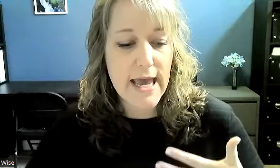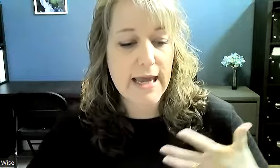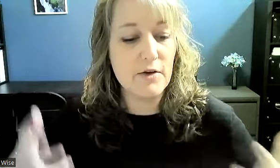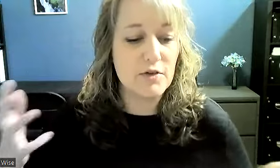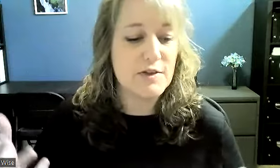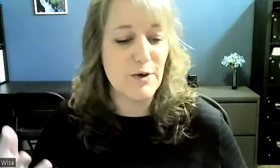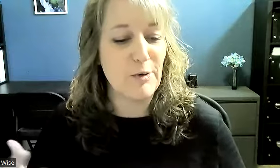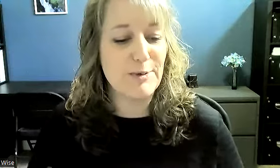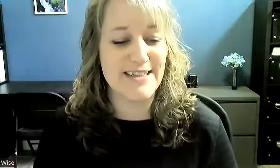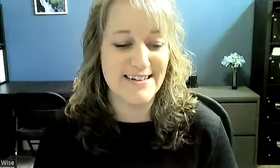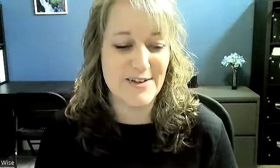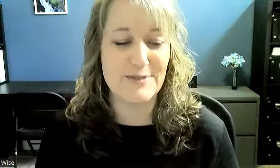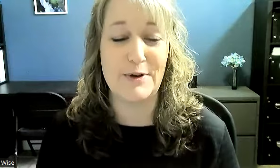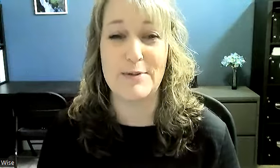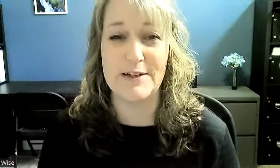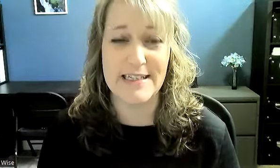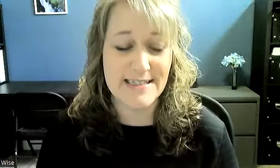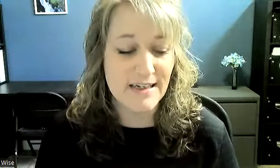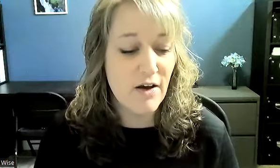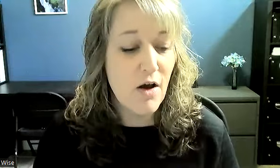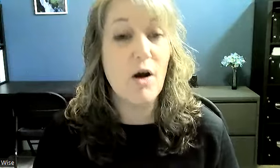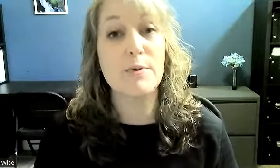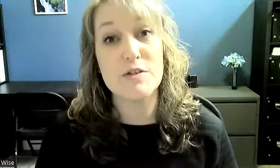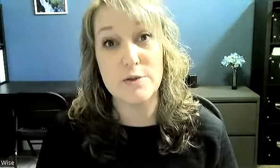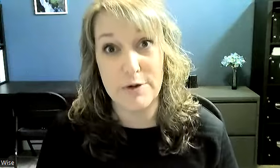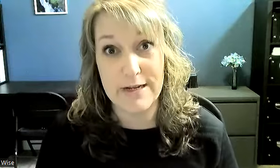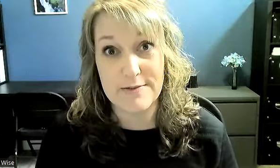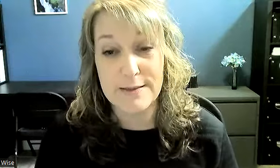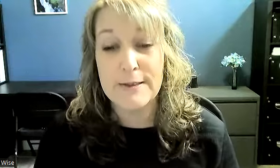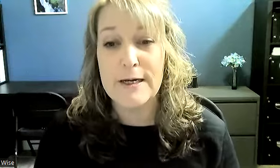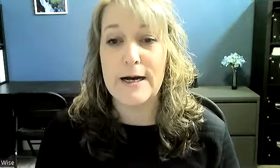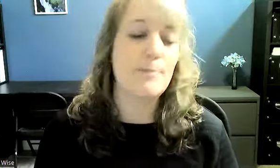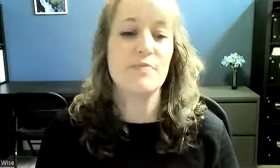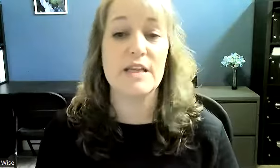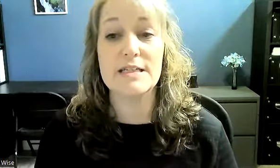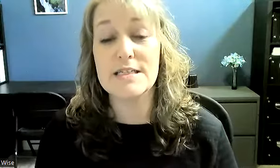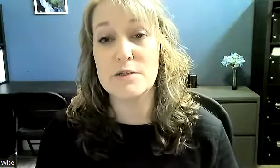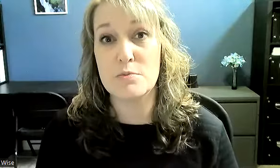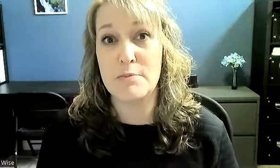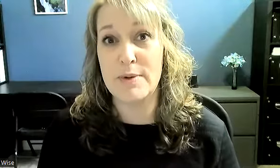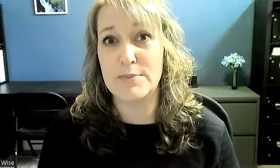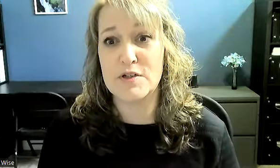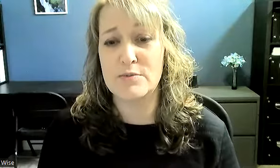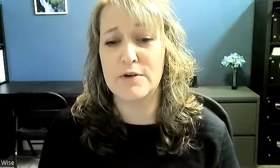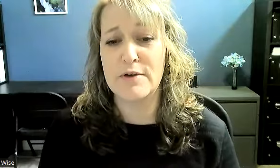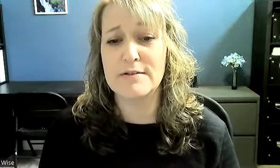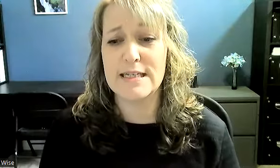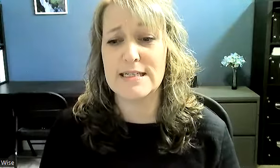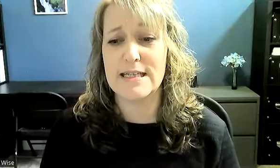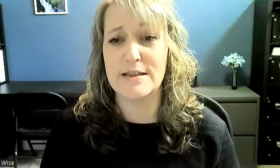8 or so signs on this vocabulary list are personal pronouns. The easiest thing to remember about personal pronouns is that